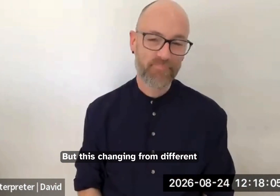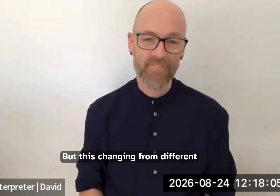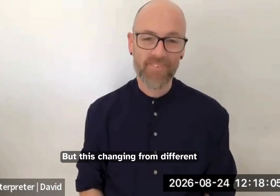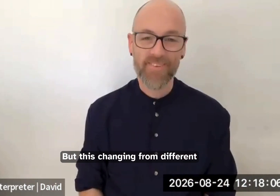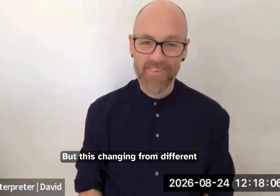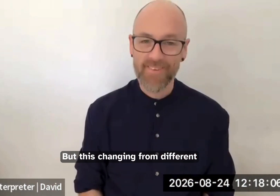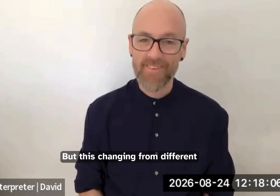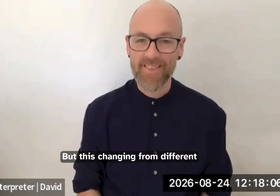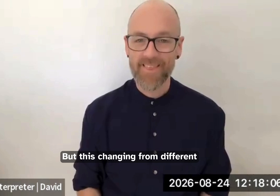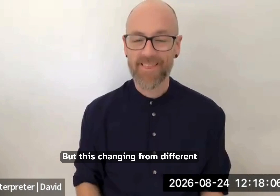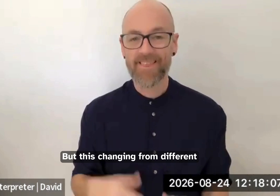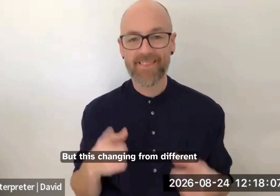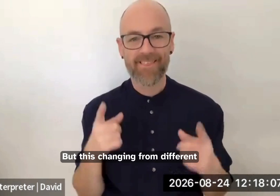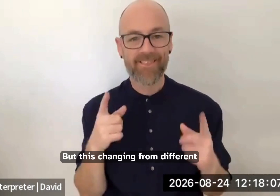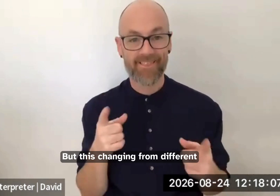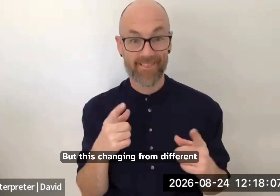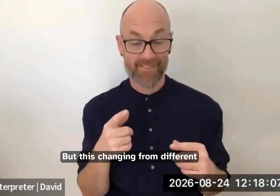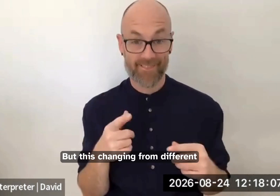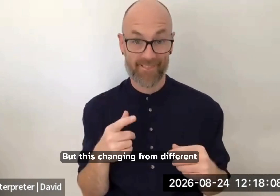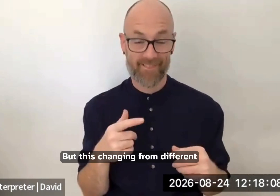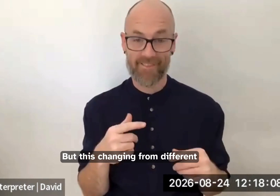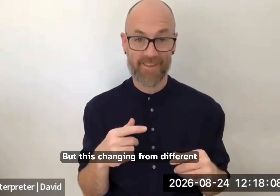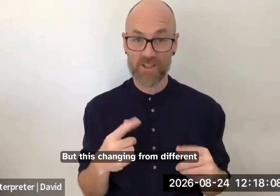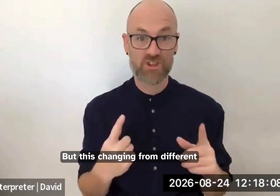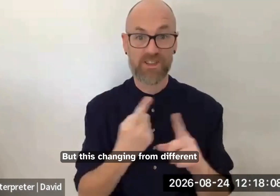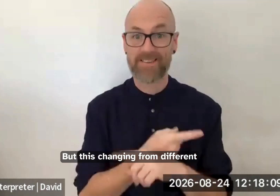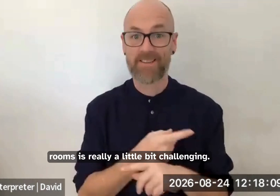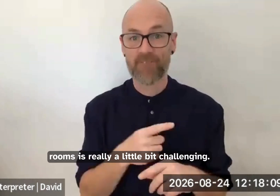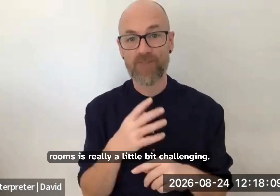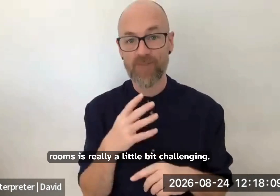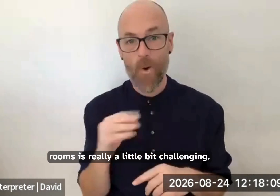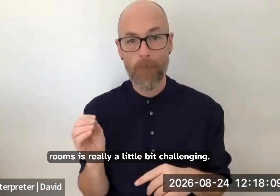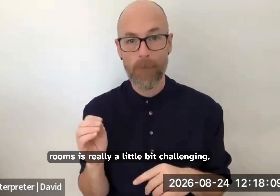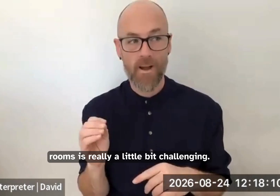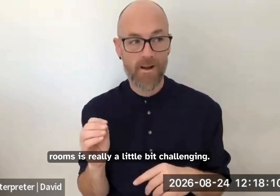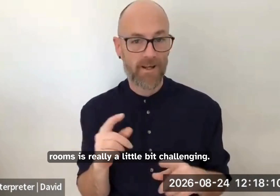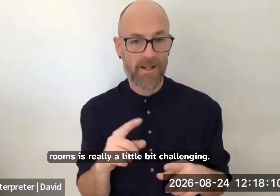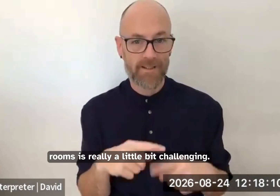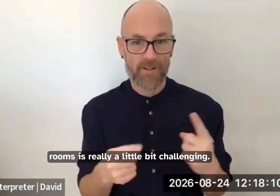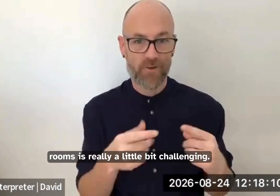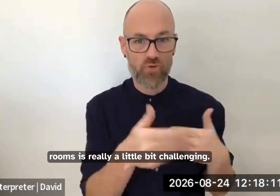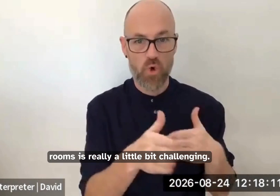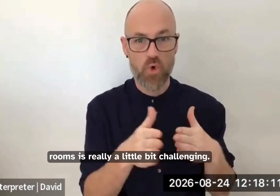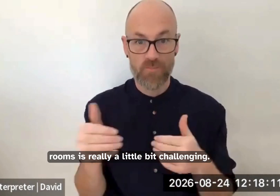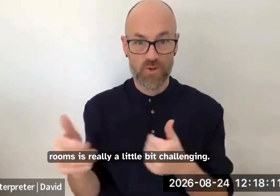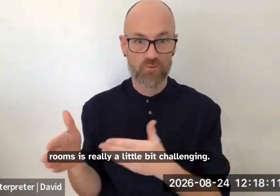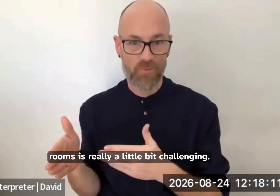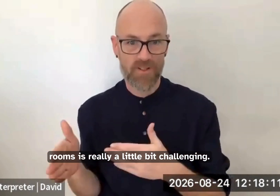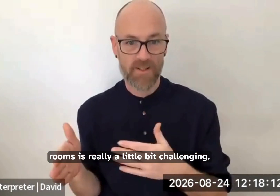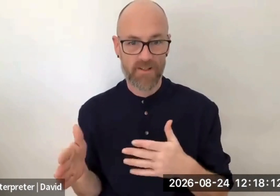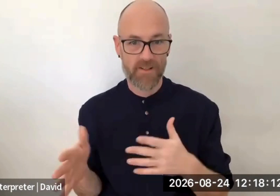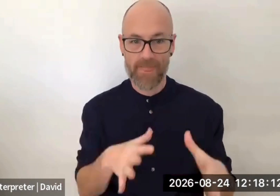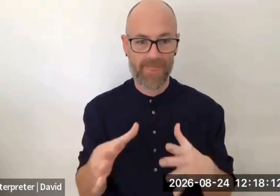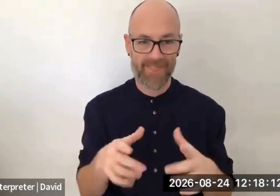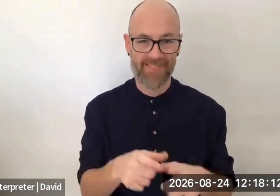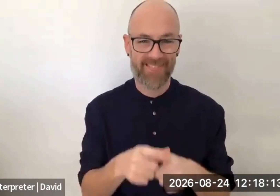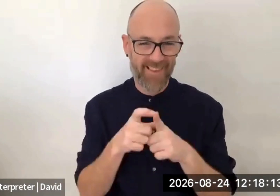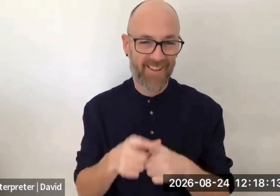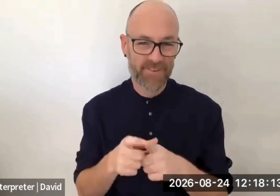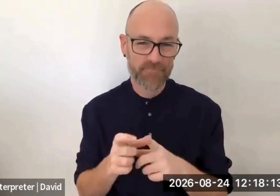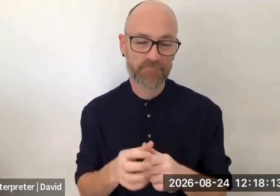But this changing from different rooms is really a little bit